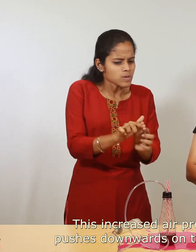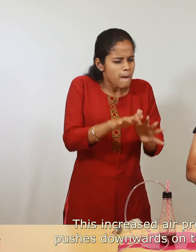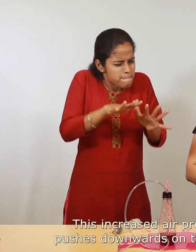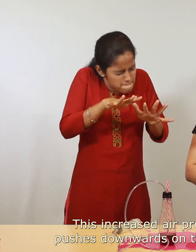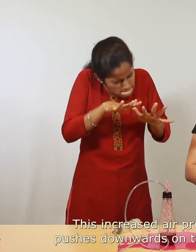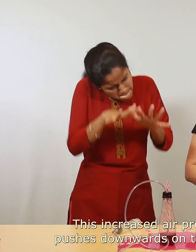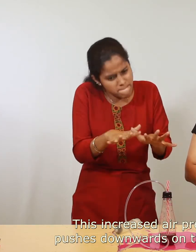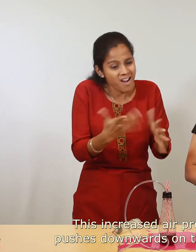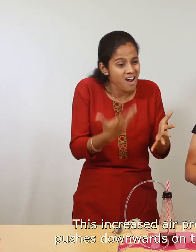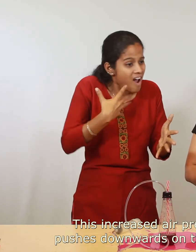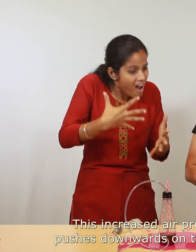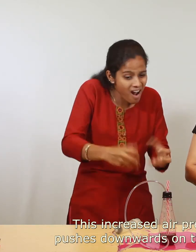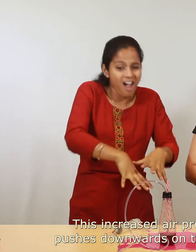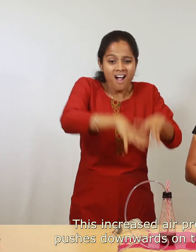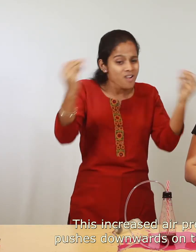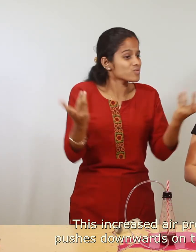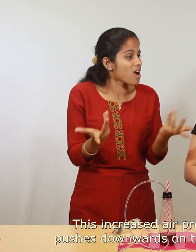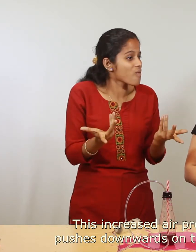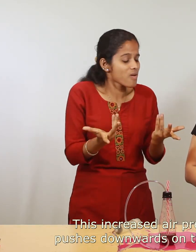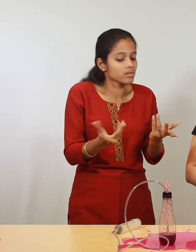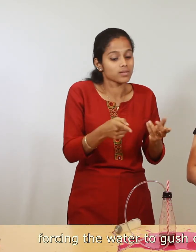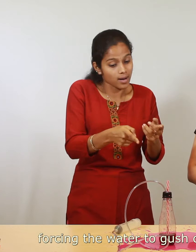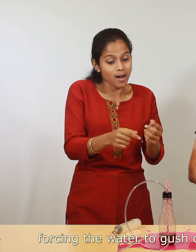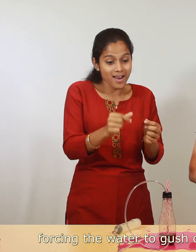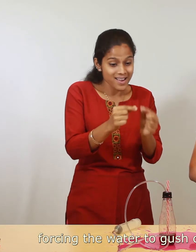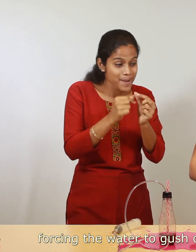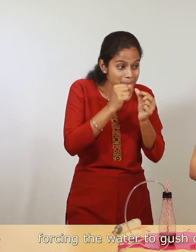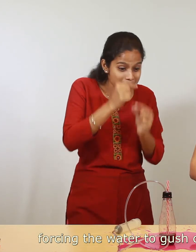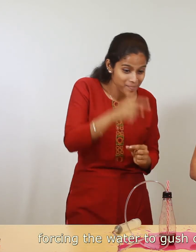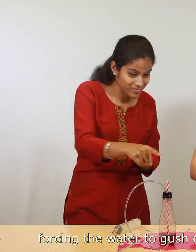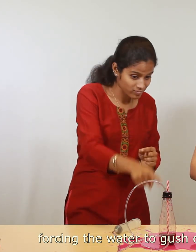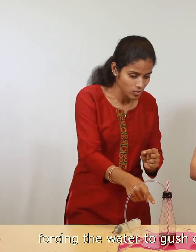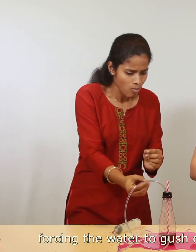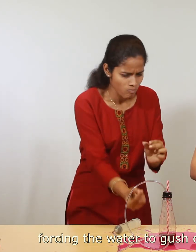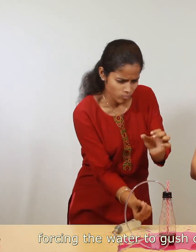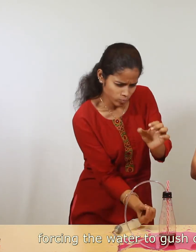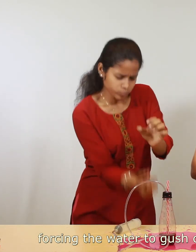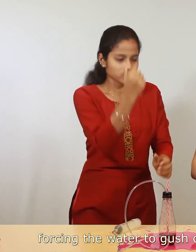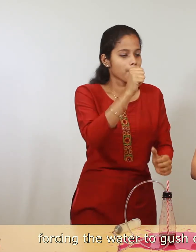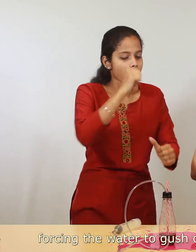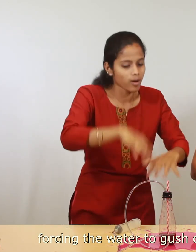forcing the water to gush out of the straw.